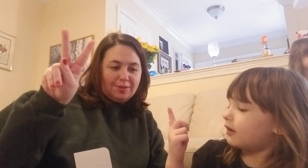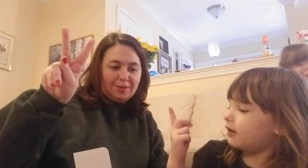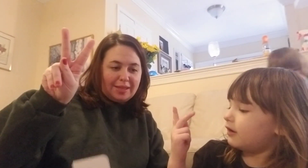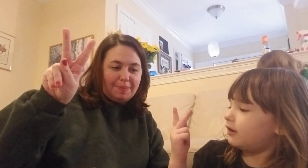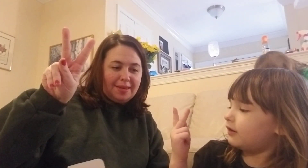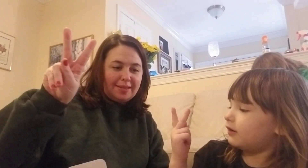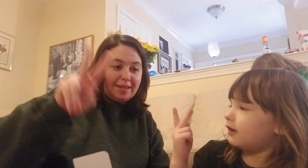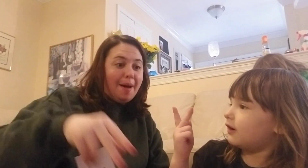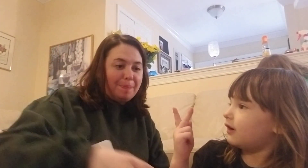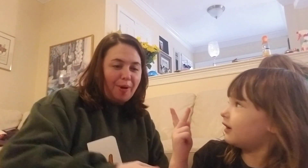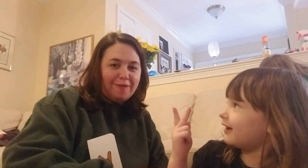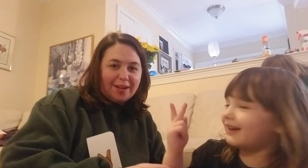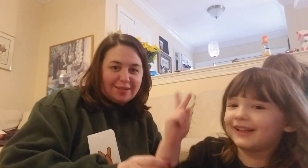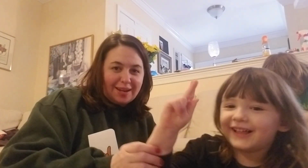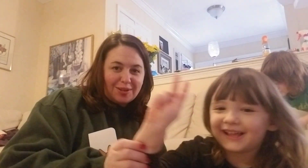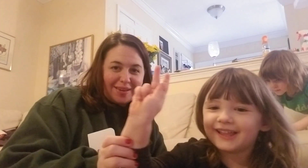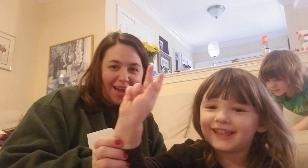you like the piece? Yeah, perfect. I'm going to show the camera.